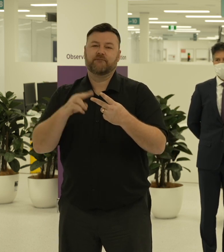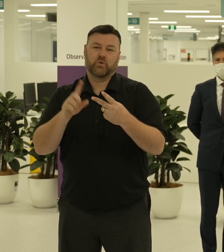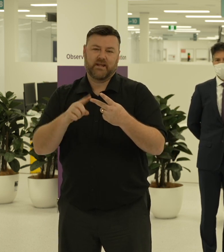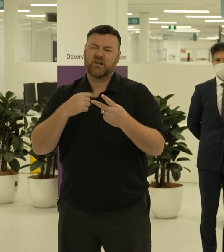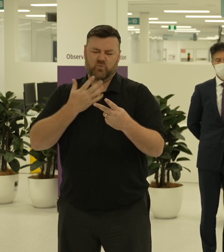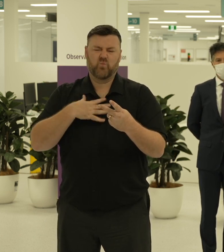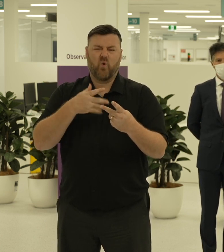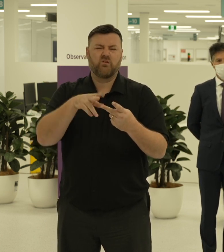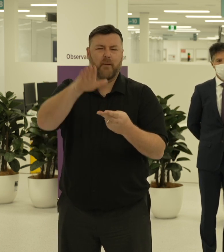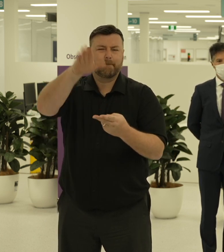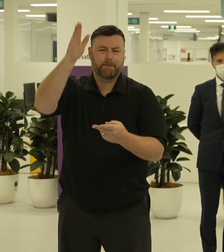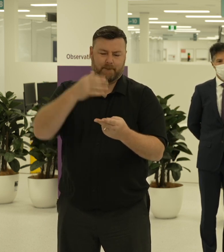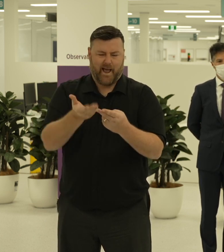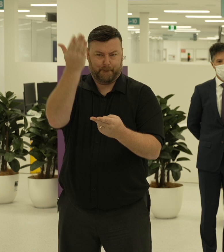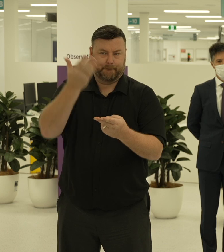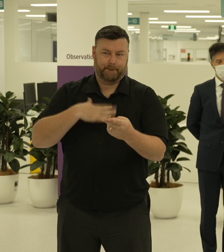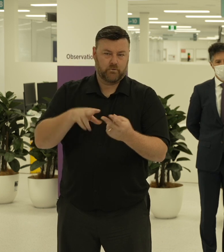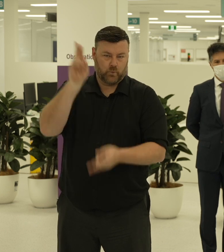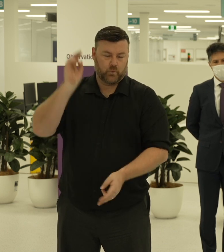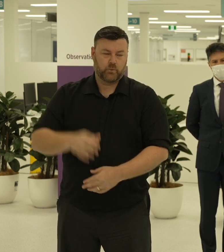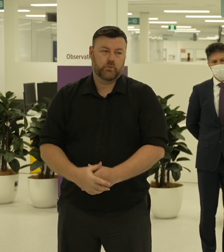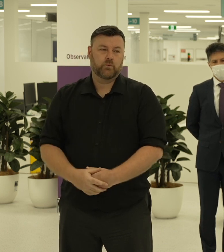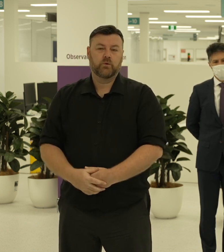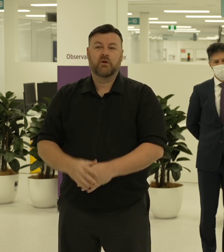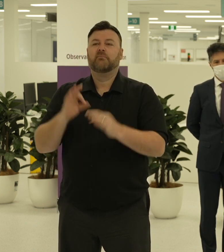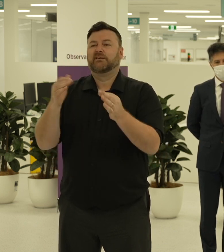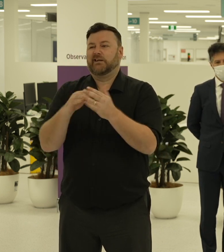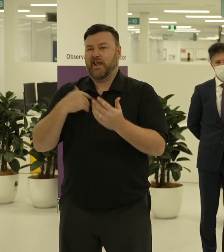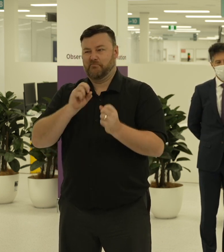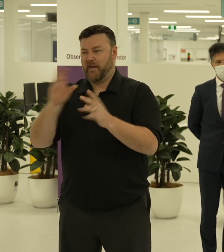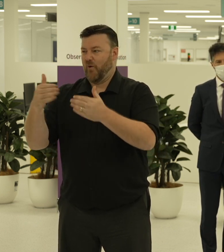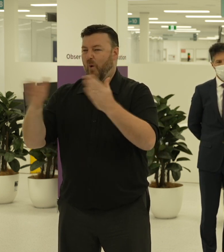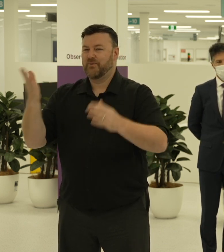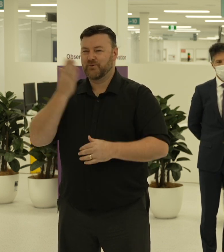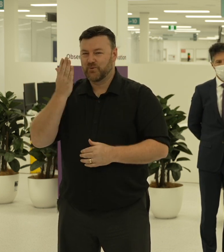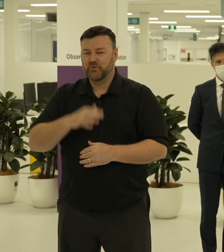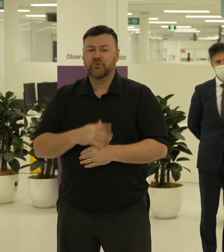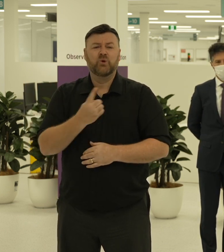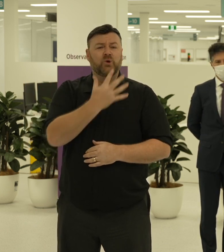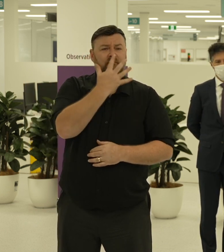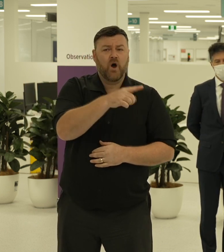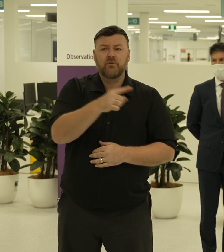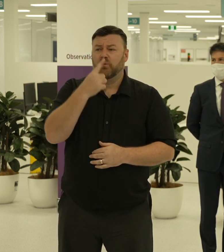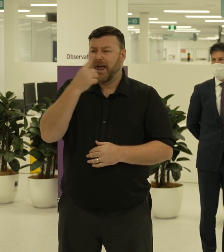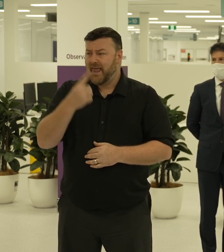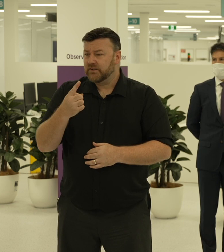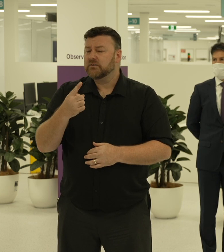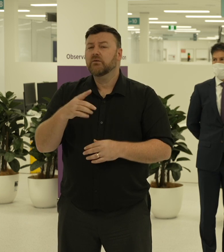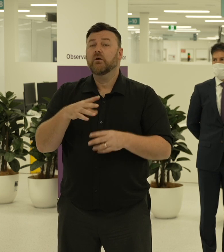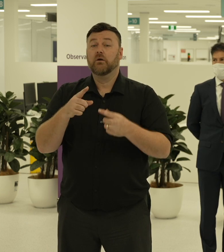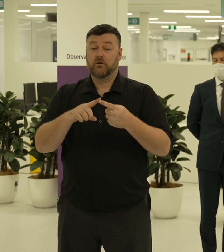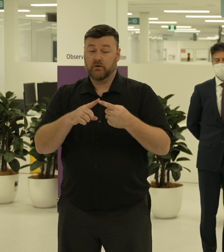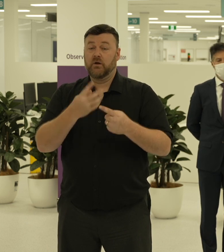like to see that increased, particularly as schools have gone back. Our 5 to 11-year-old age group vaccination is